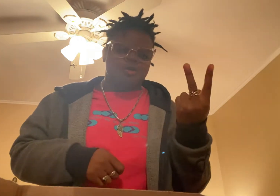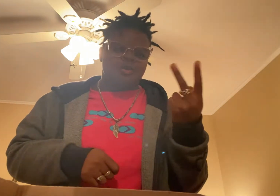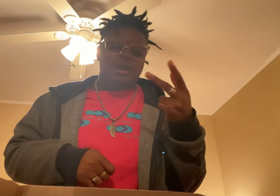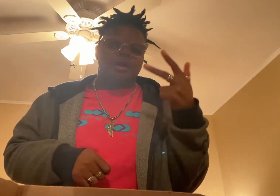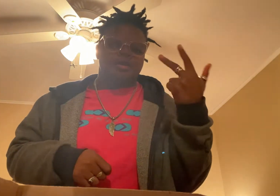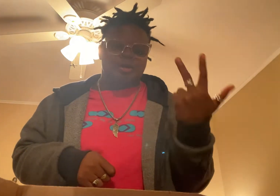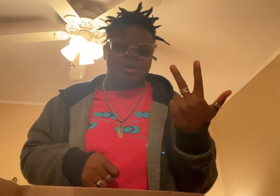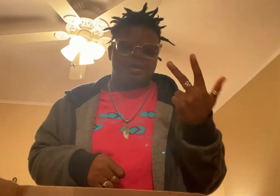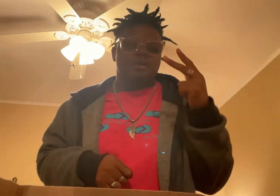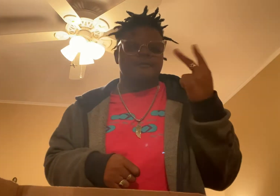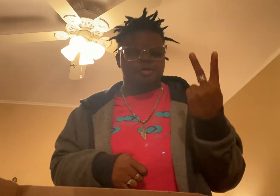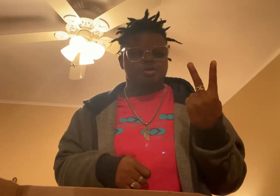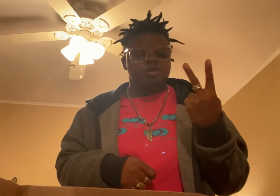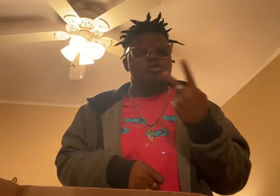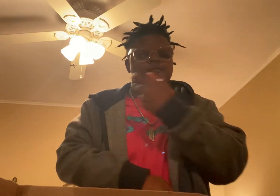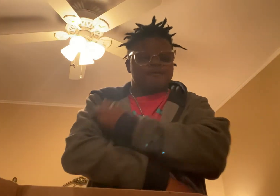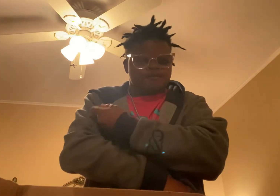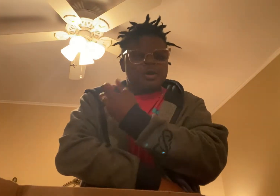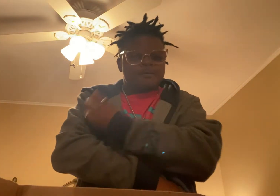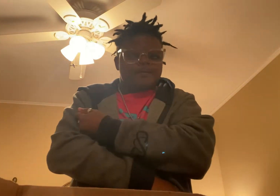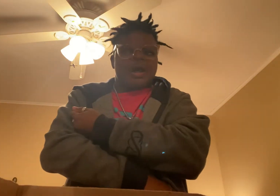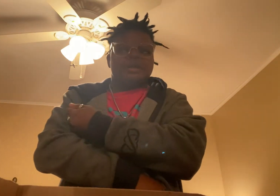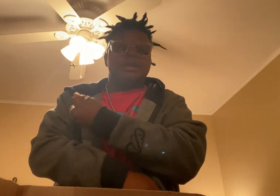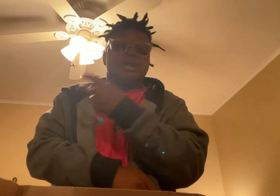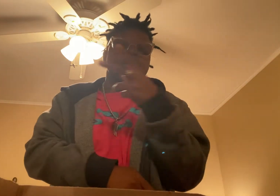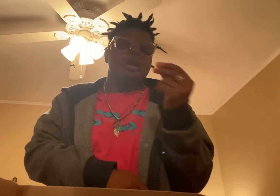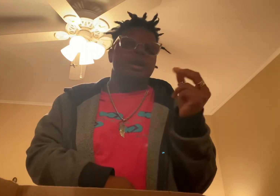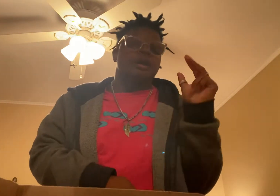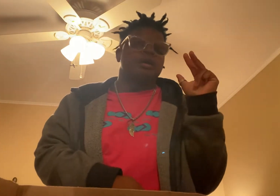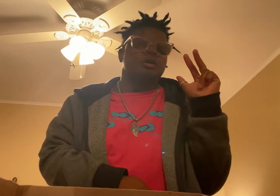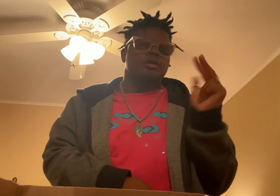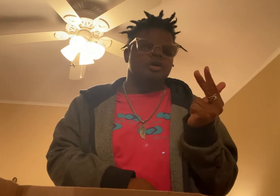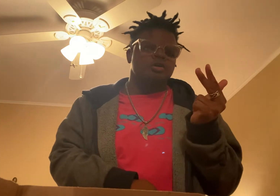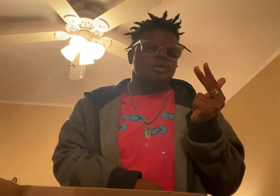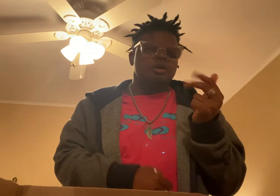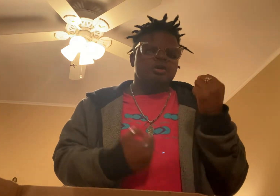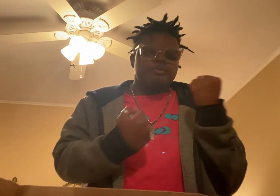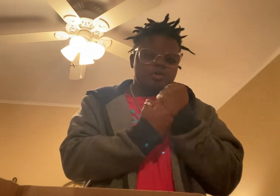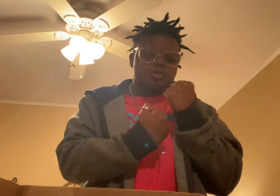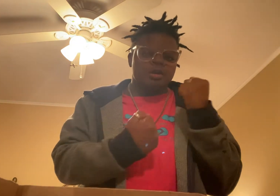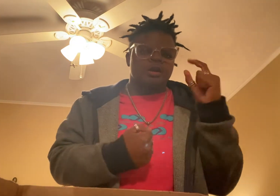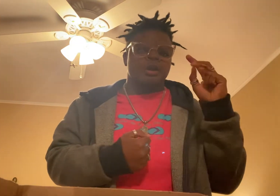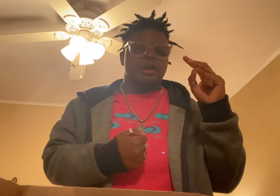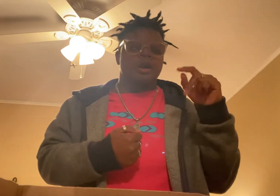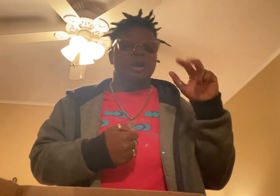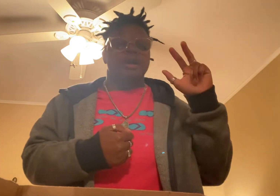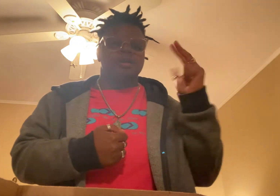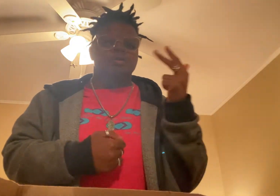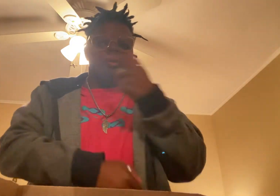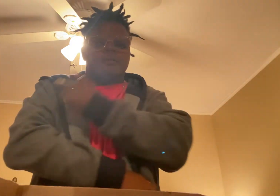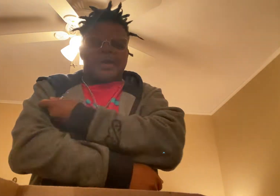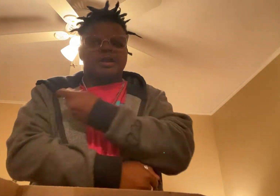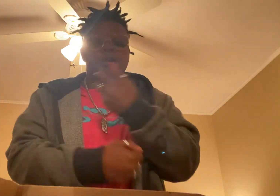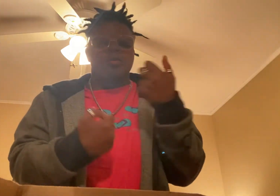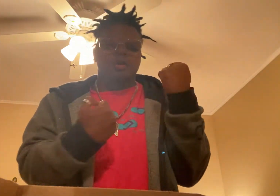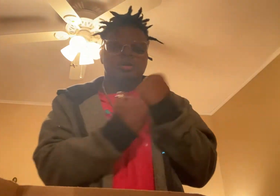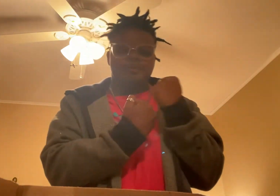and the first two vaccines, and I got the third and then I got the third vaccine, which is the